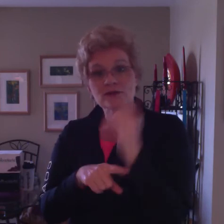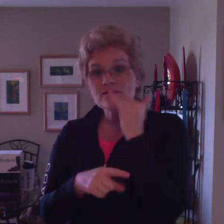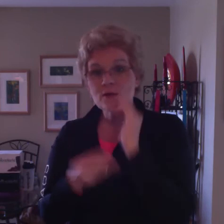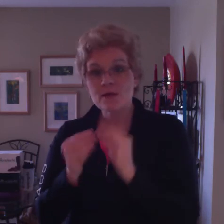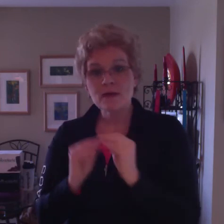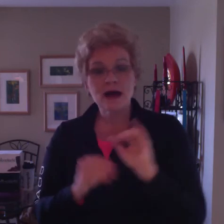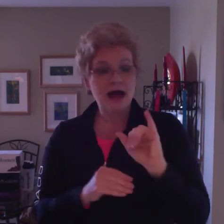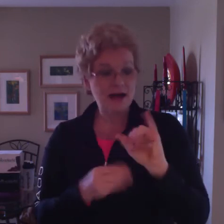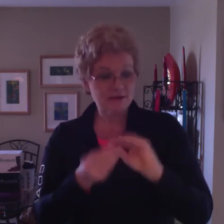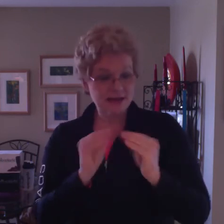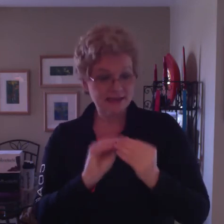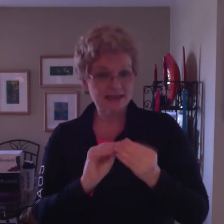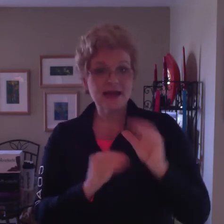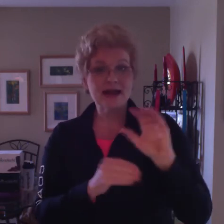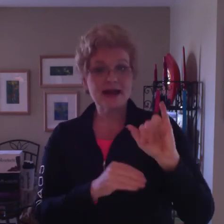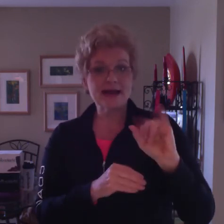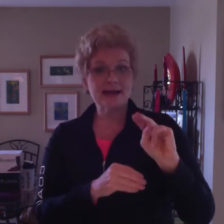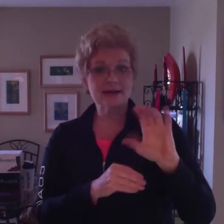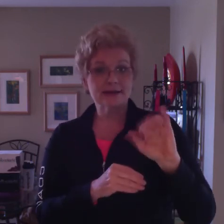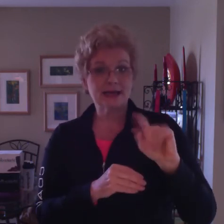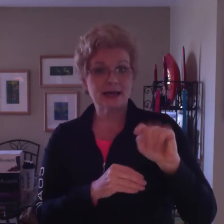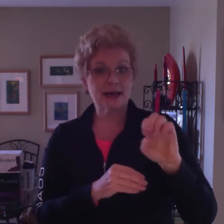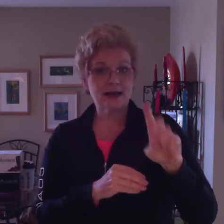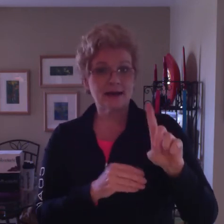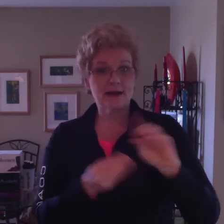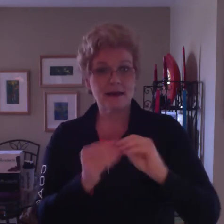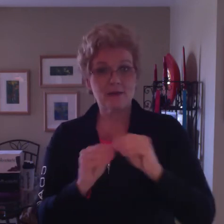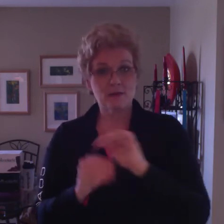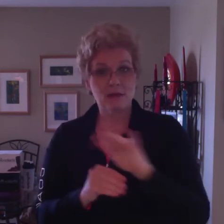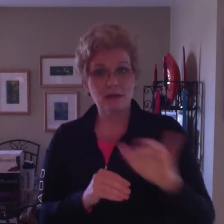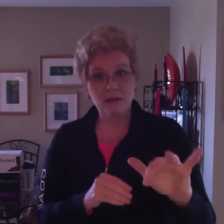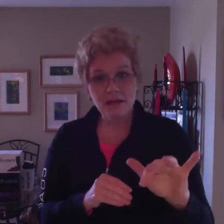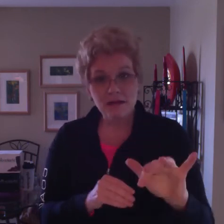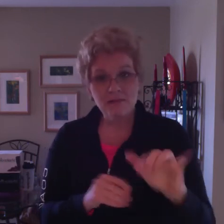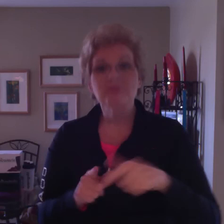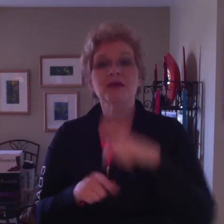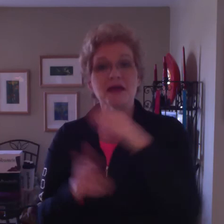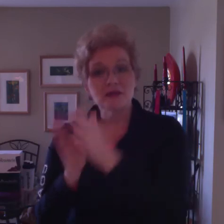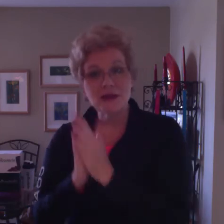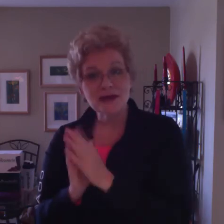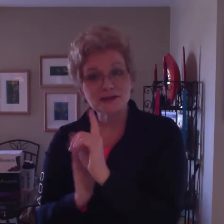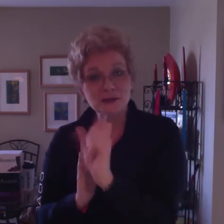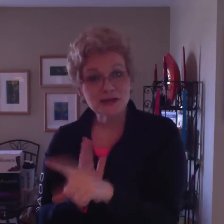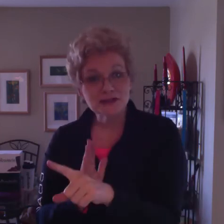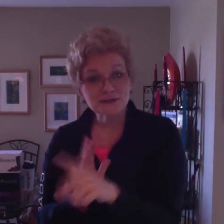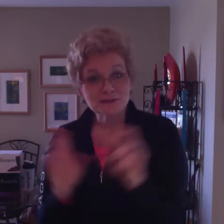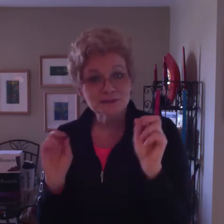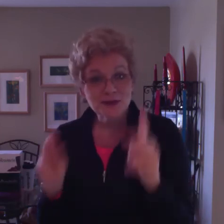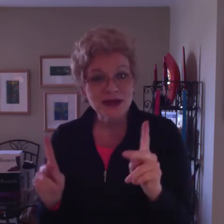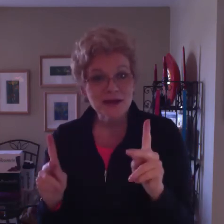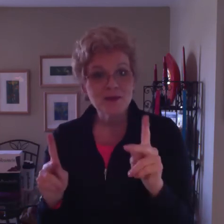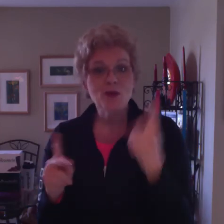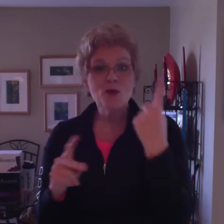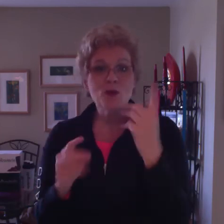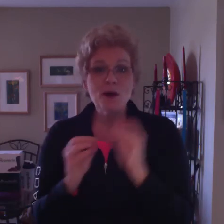to follow up with. Here's my incident number, and then you ask them your question. All right, and then the only other thing we're doing on this